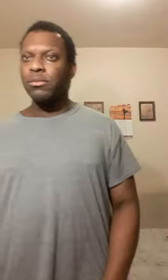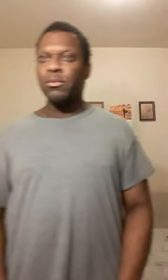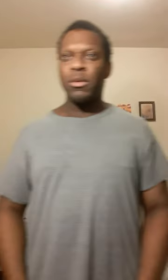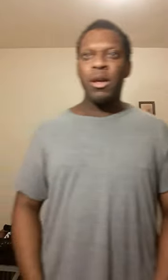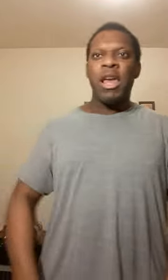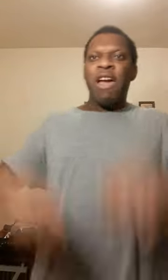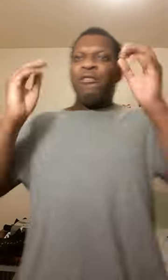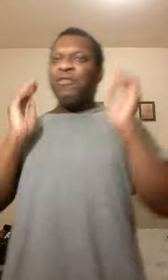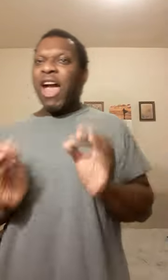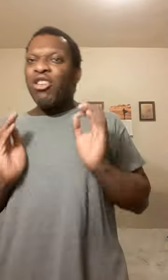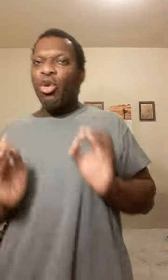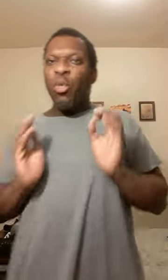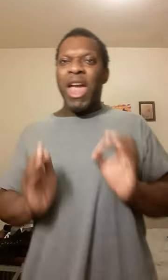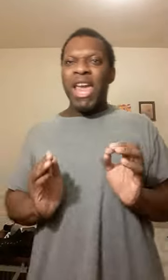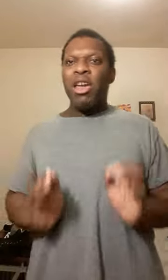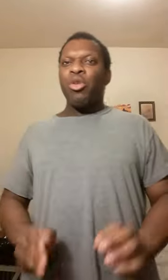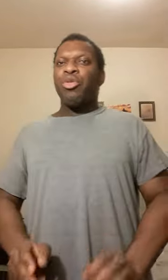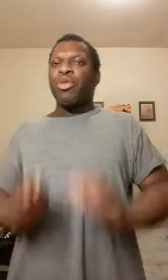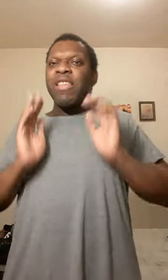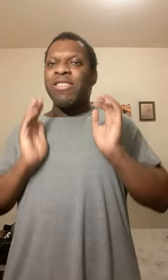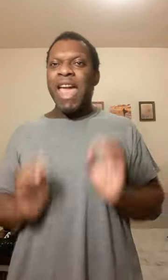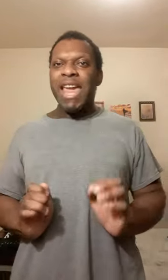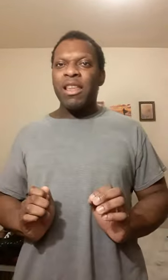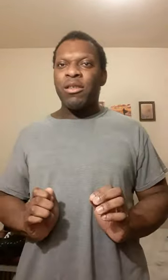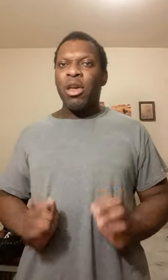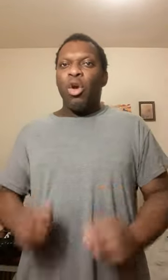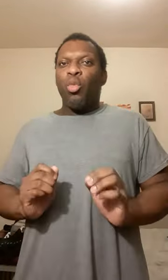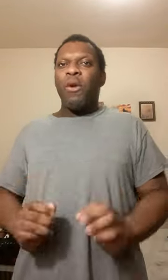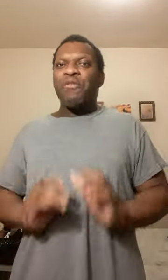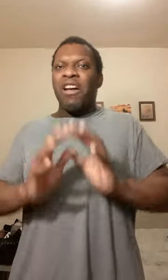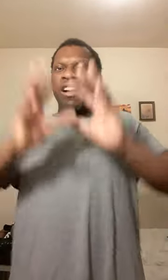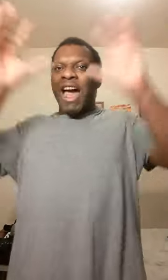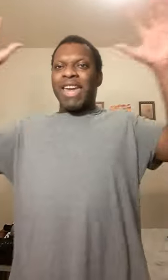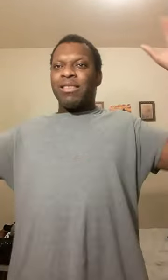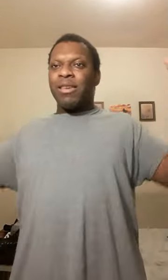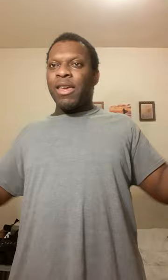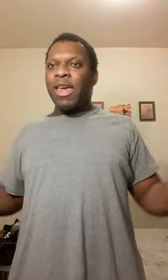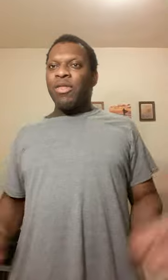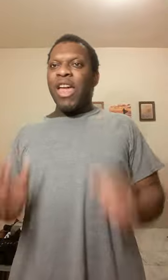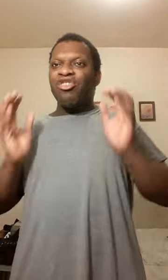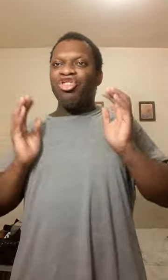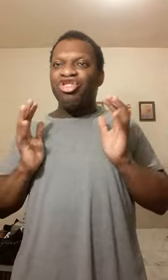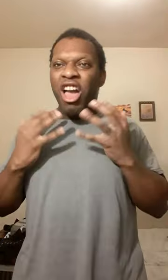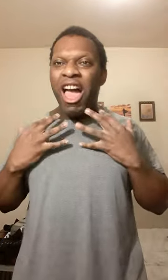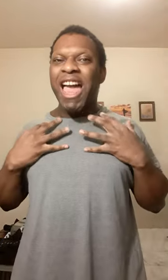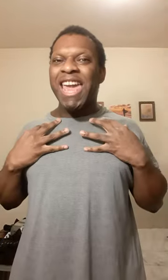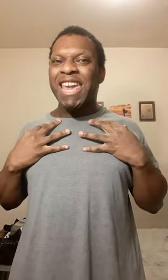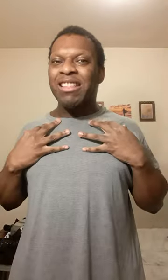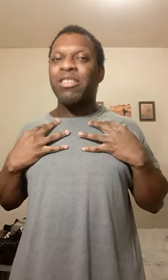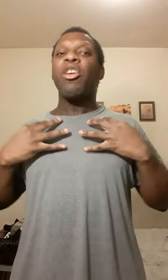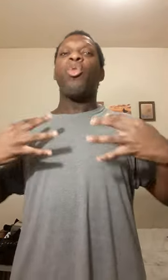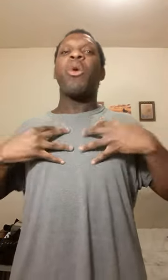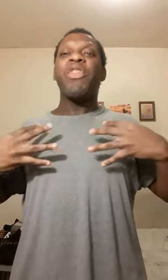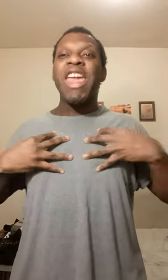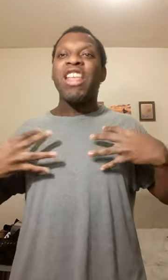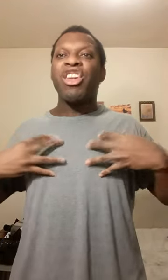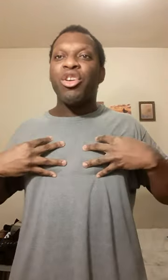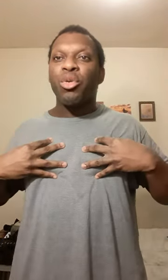Find your way through the days with the light that shines within you.